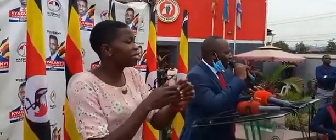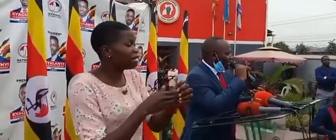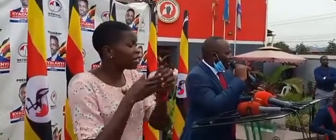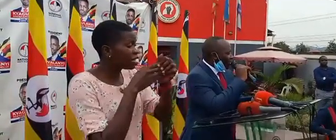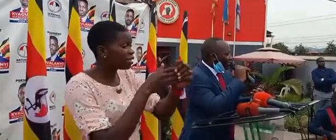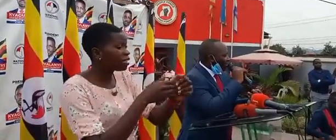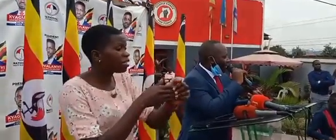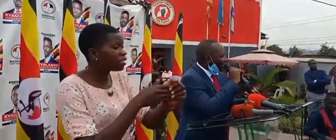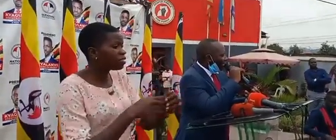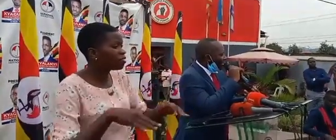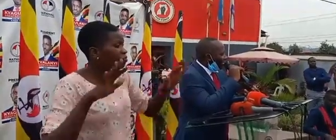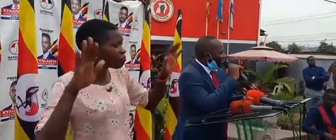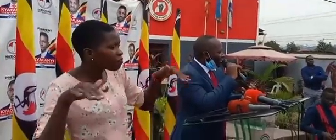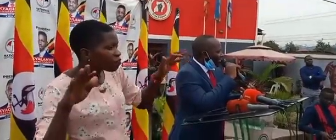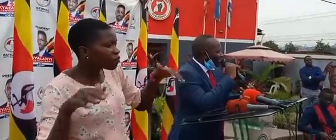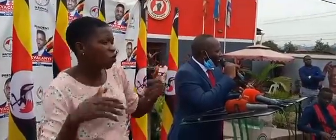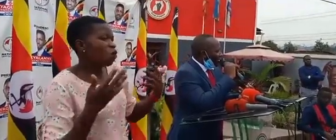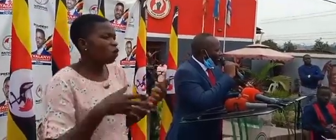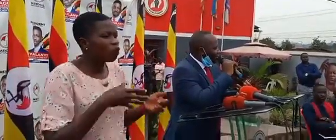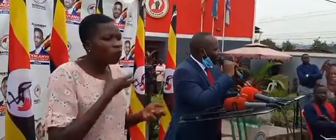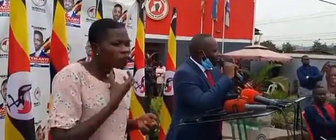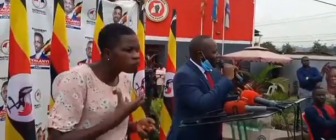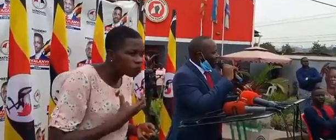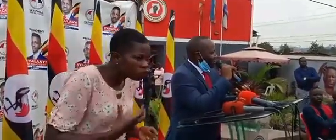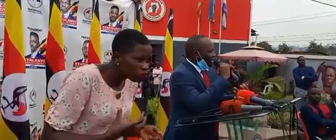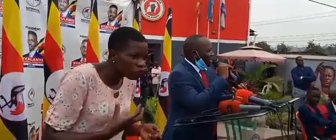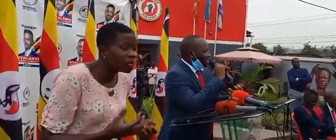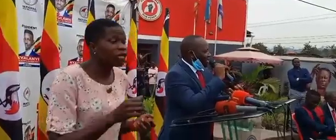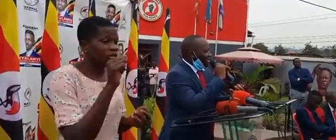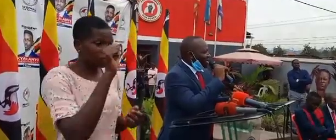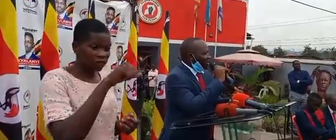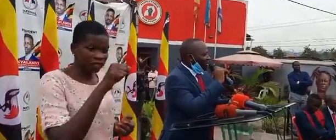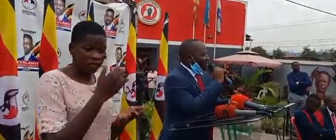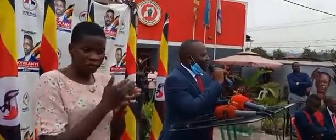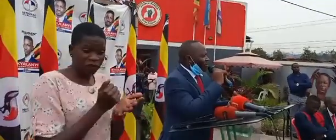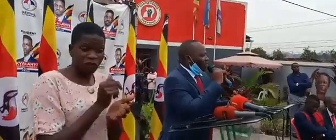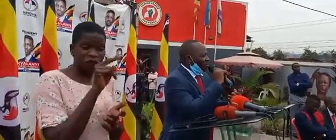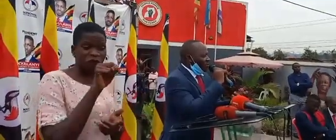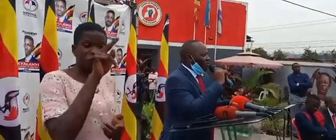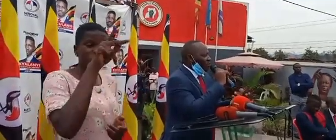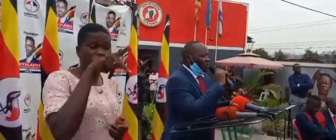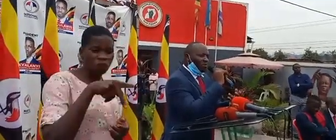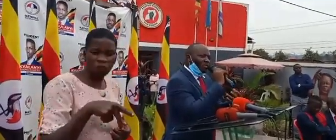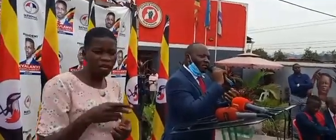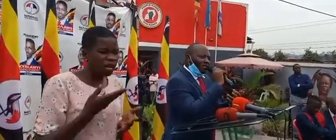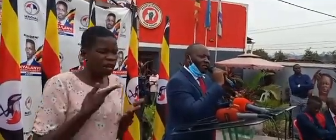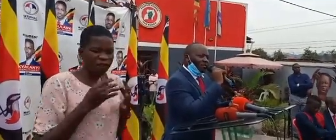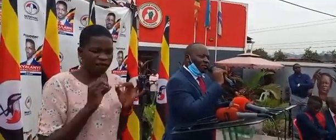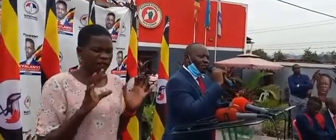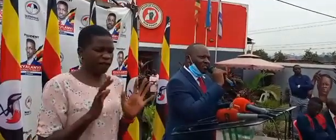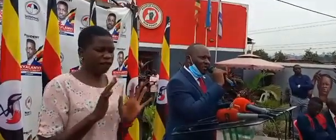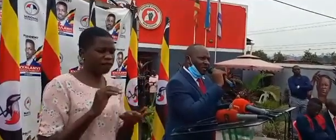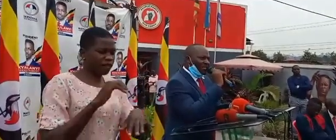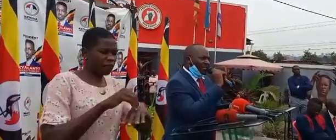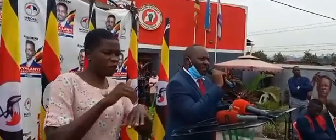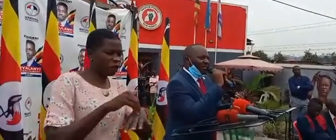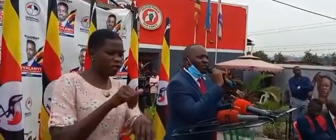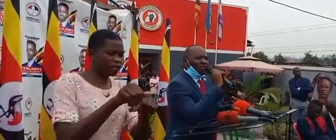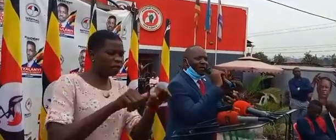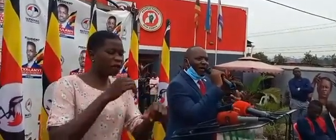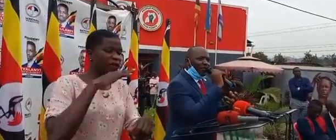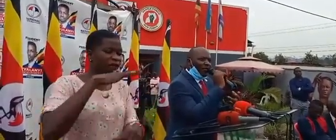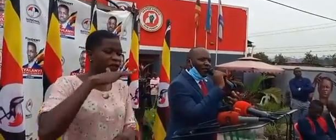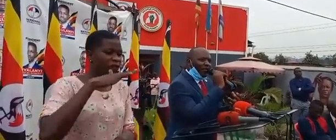ng'egoba eŋŋanga oba empaaba. Nuupu kubanga terina kyeyogera nyo mundoboze dene kusonga speaker